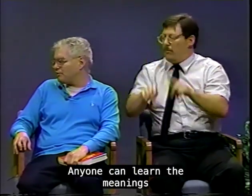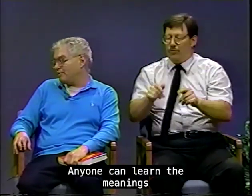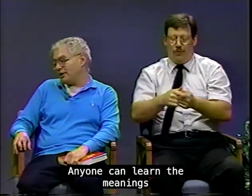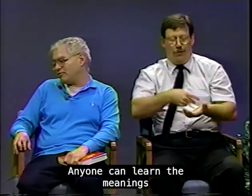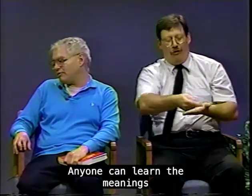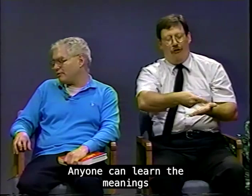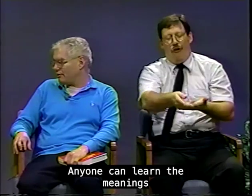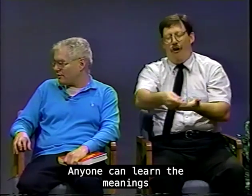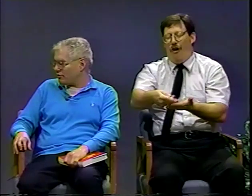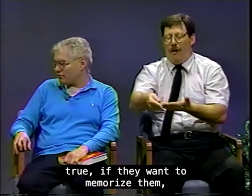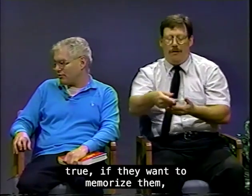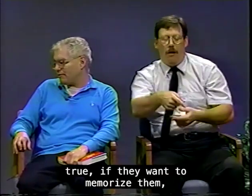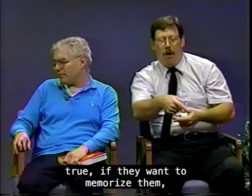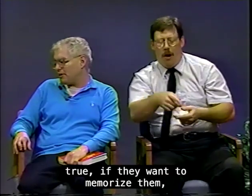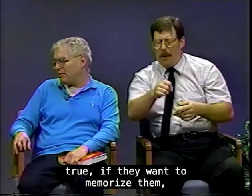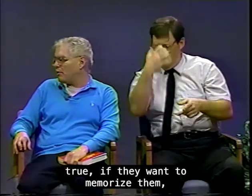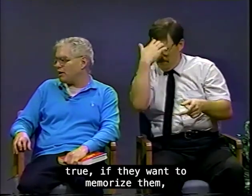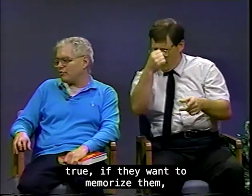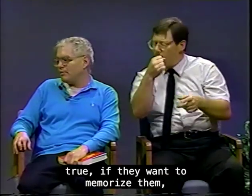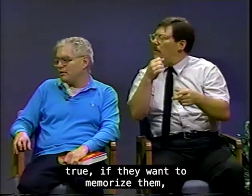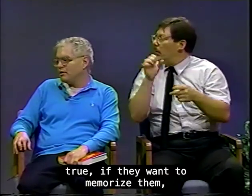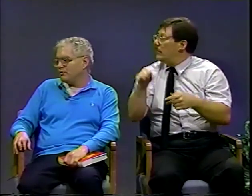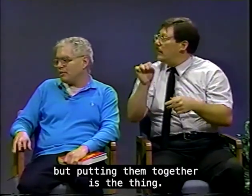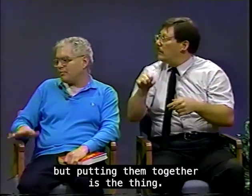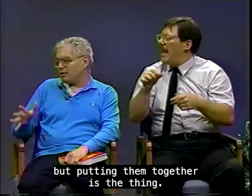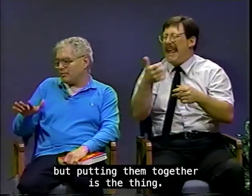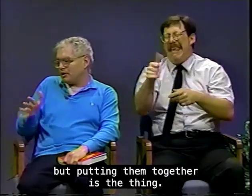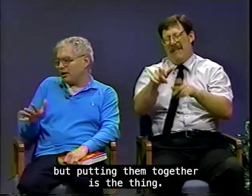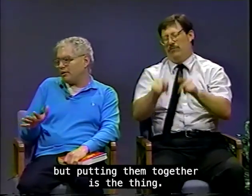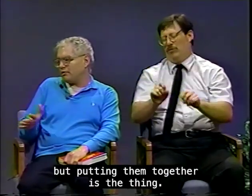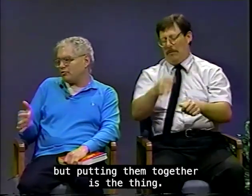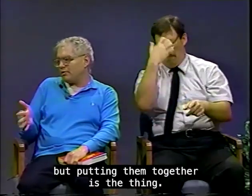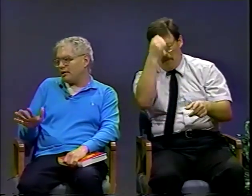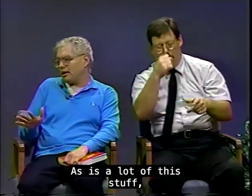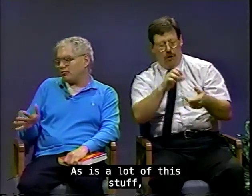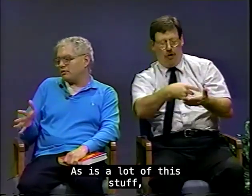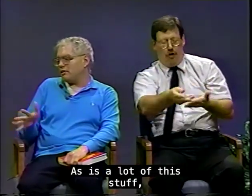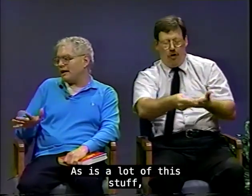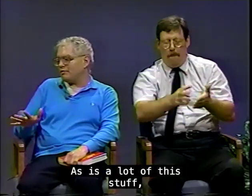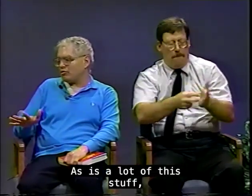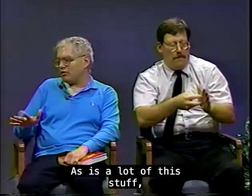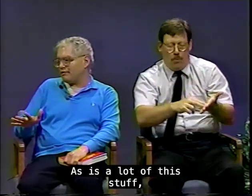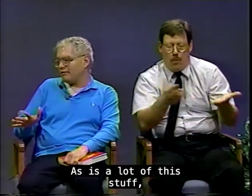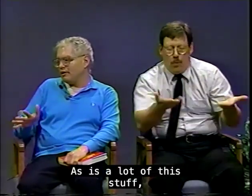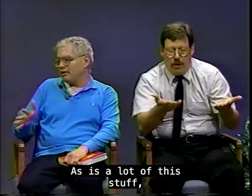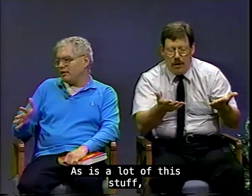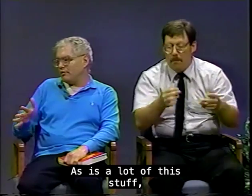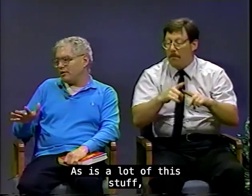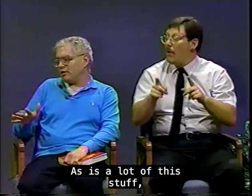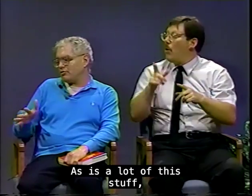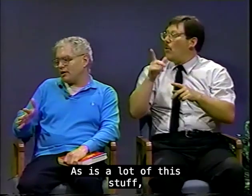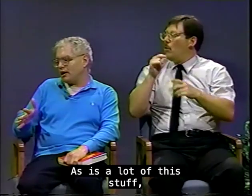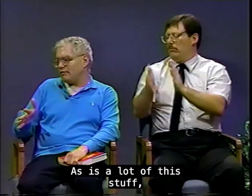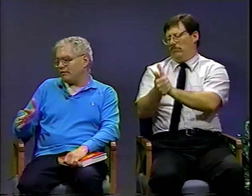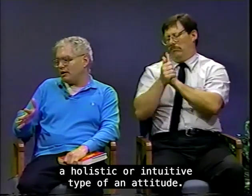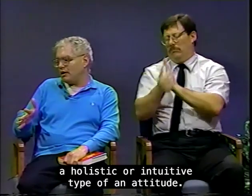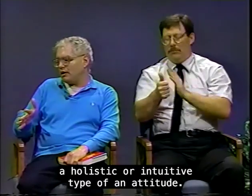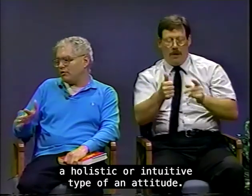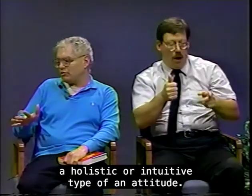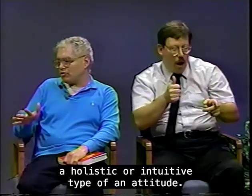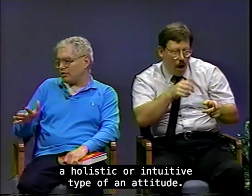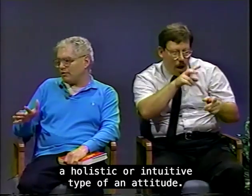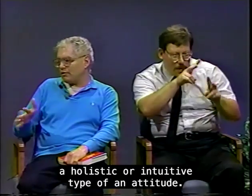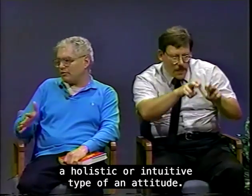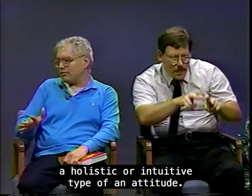Anyone can learn the meanings of the tarot cards, true, if they want to memorize them. But putting them together is the thing. As with a lot of this stuff, it requires a kind of